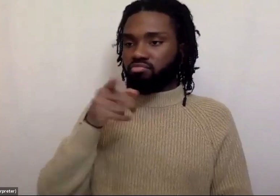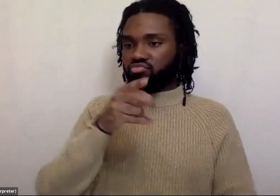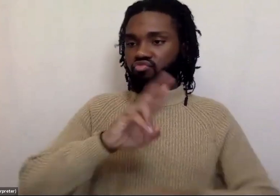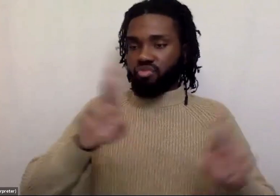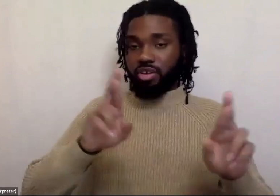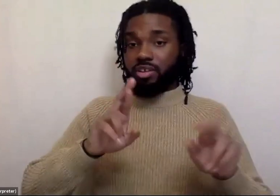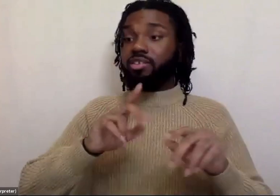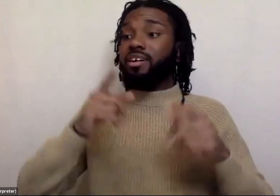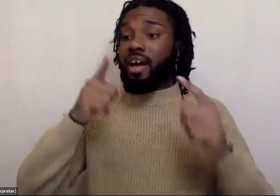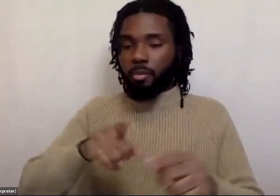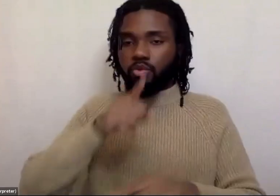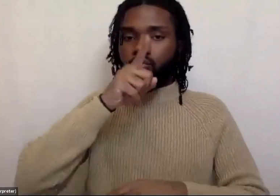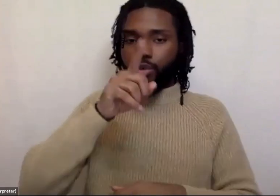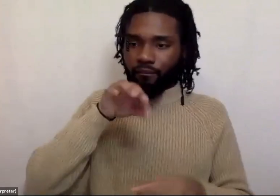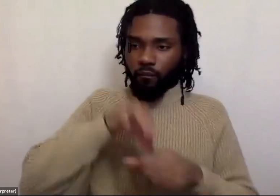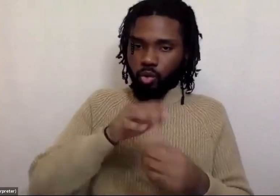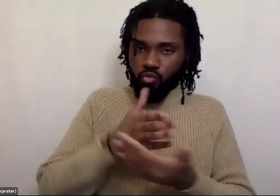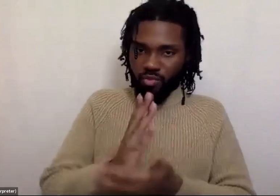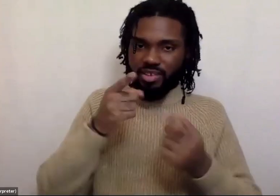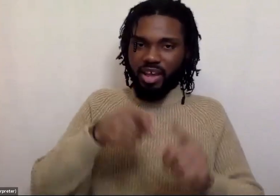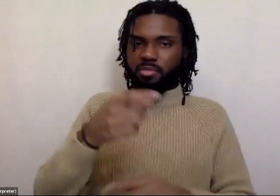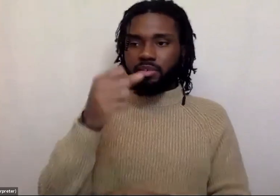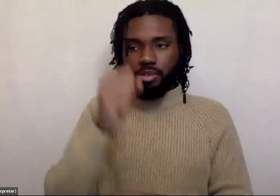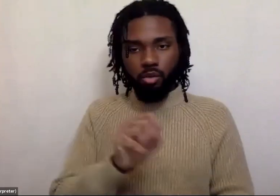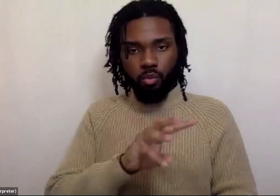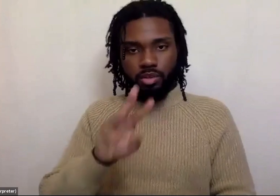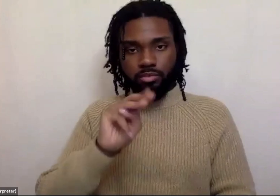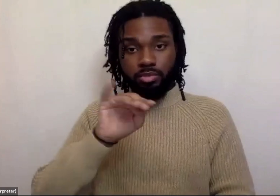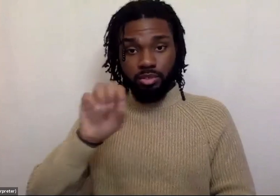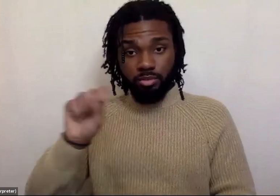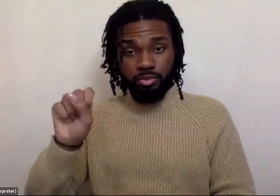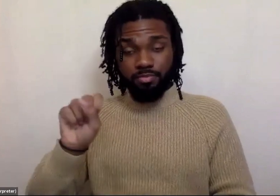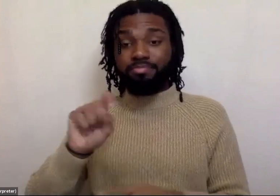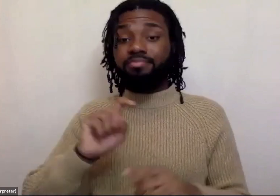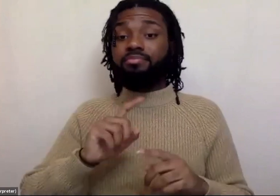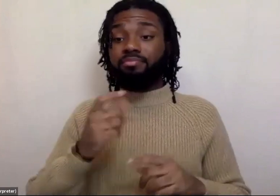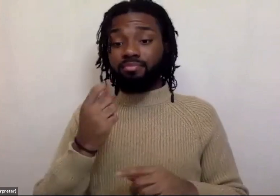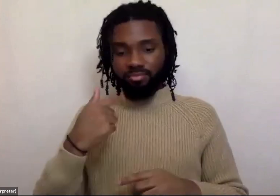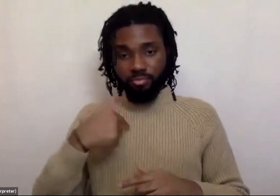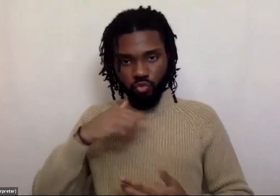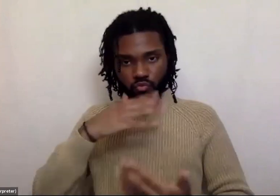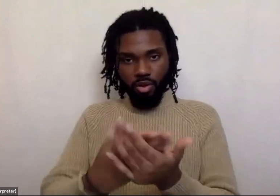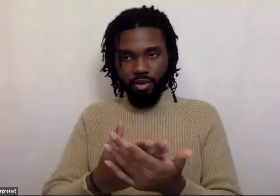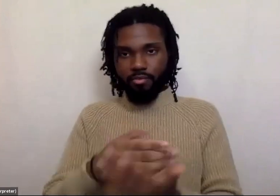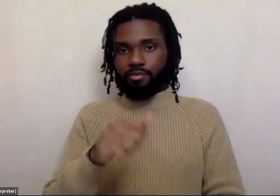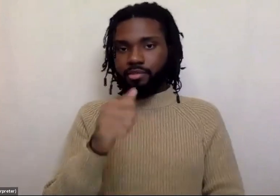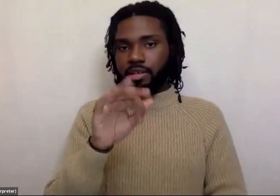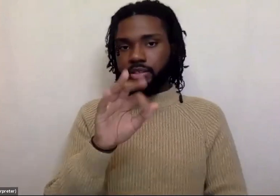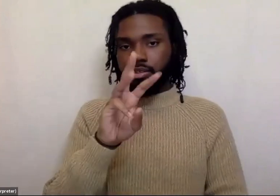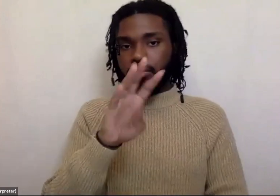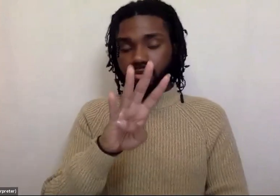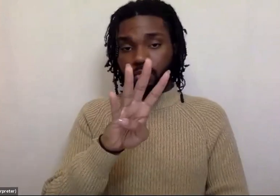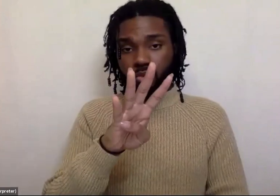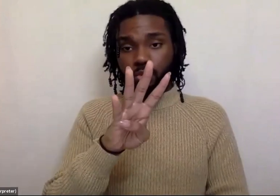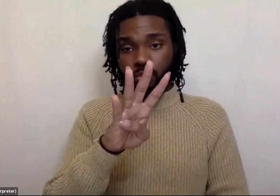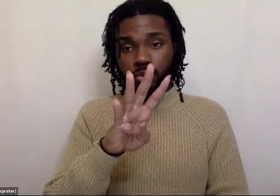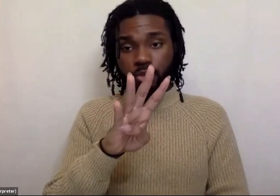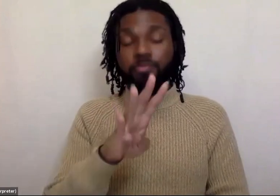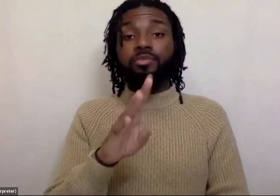happens down in Southwest Mississippi. But when I go there, it's 1964, right? And so what I'm coming into